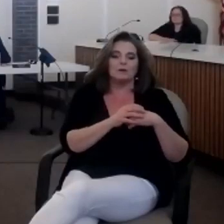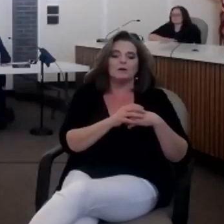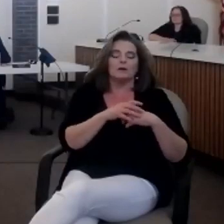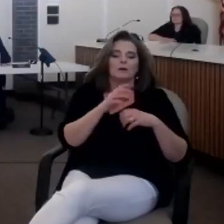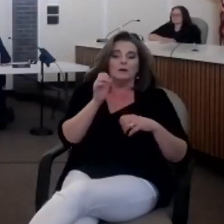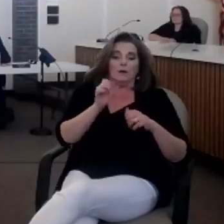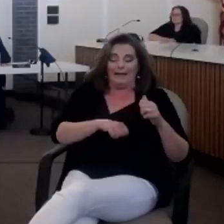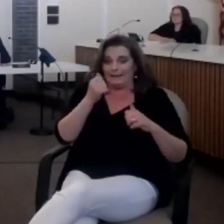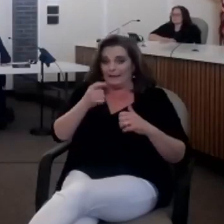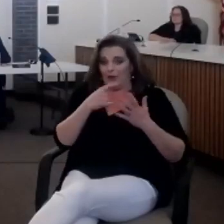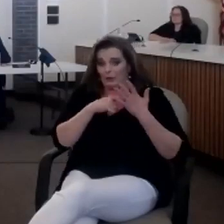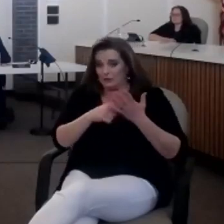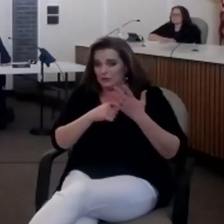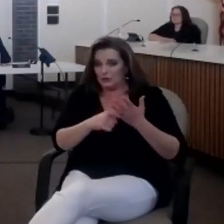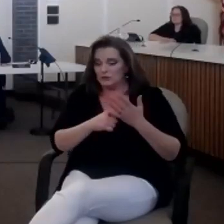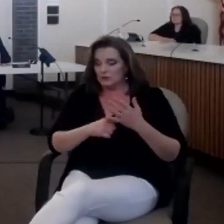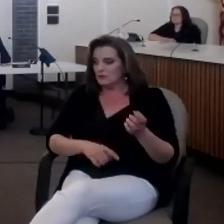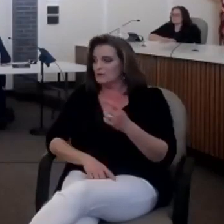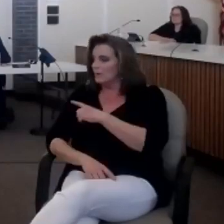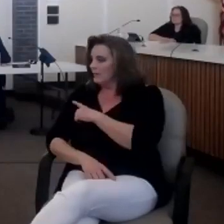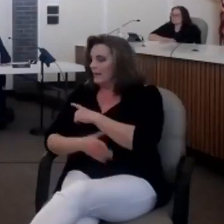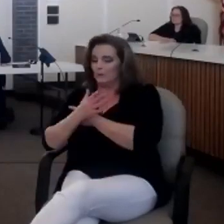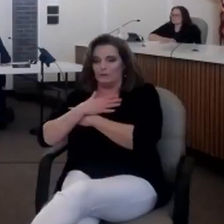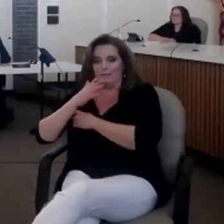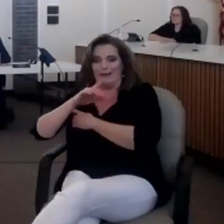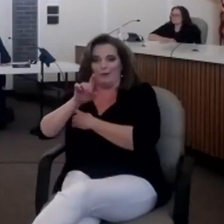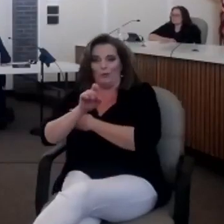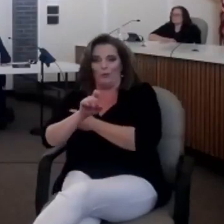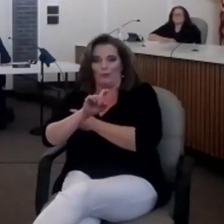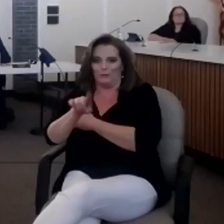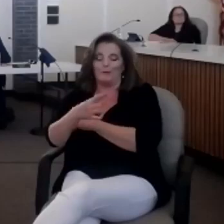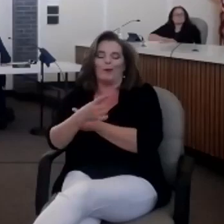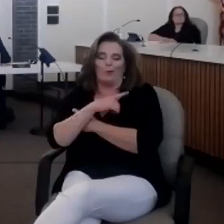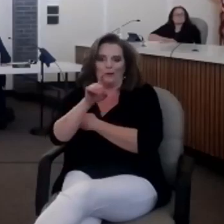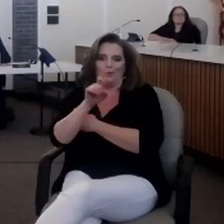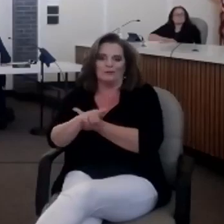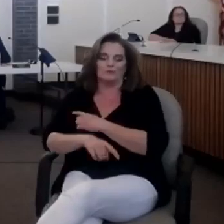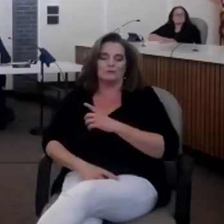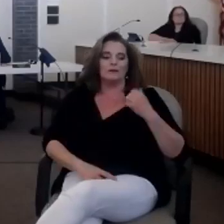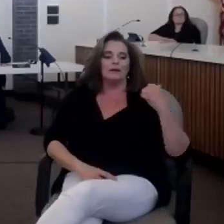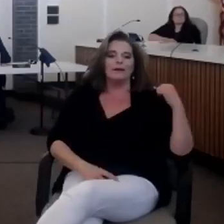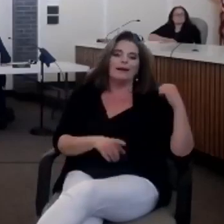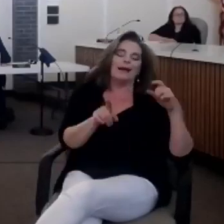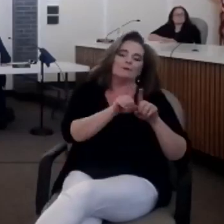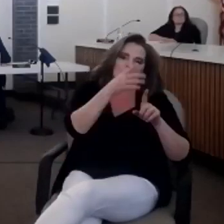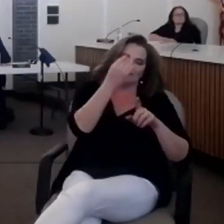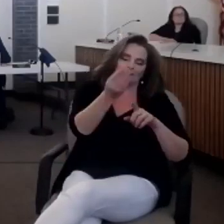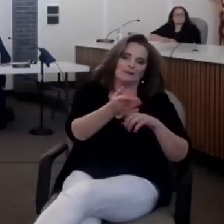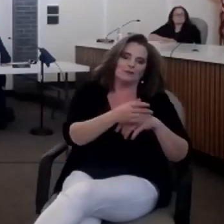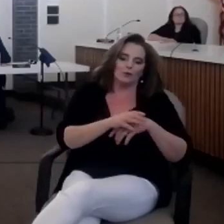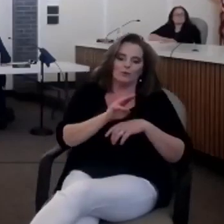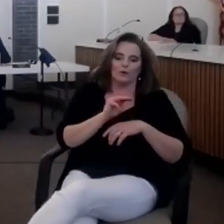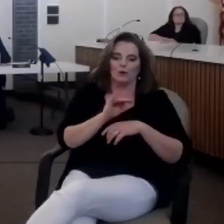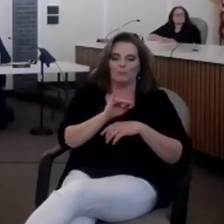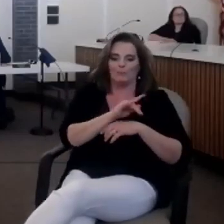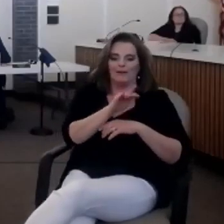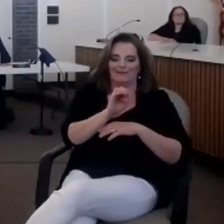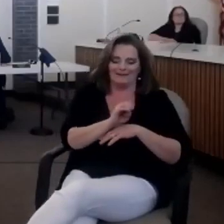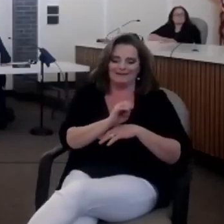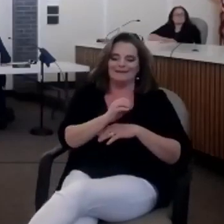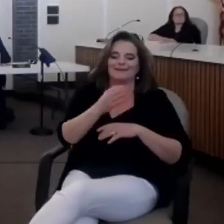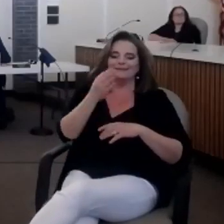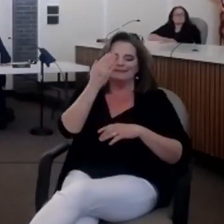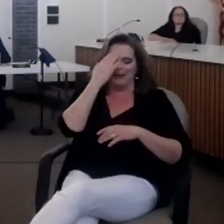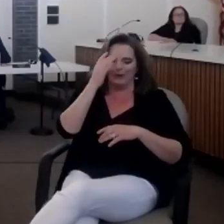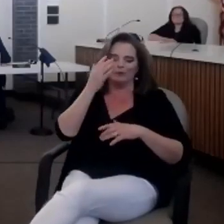other discussion? That was my only question. Yes. And by the way, Millie, we're sorry, but now you know the pain